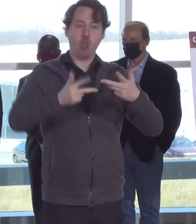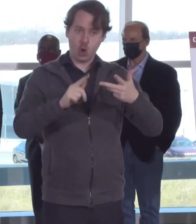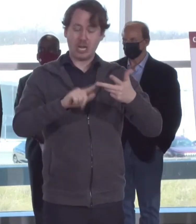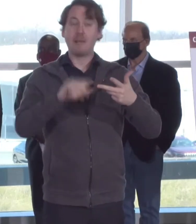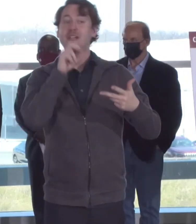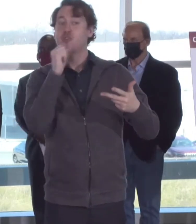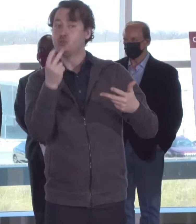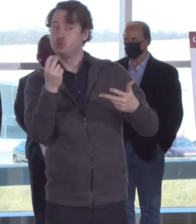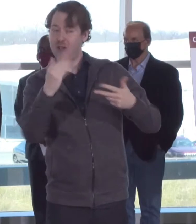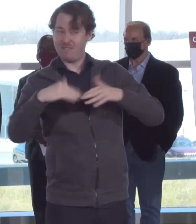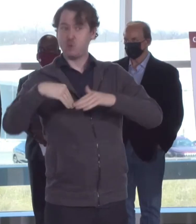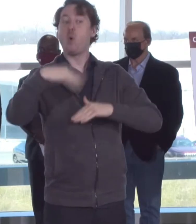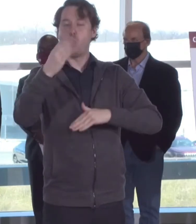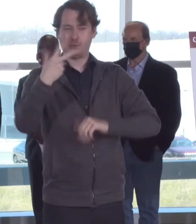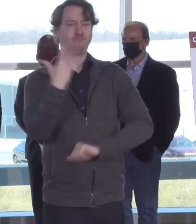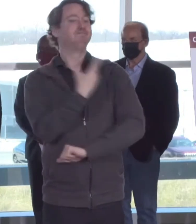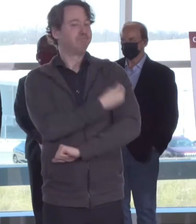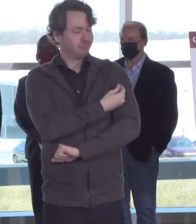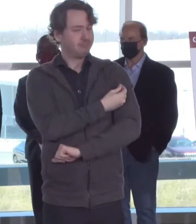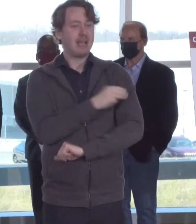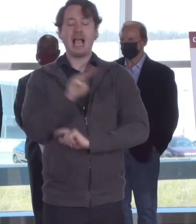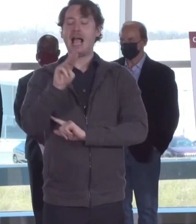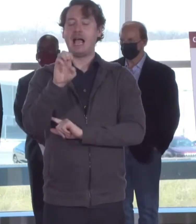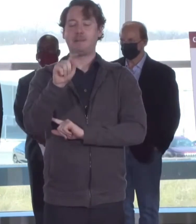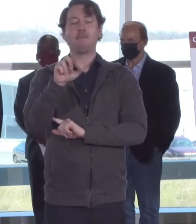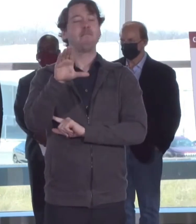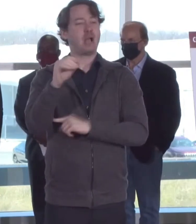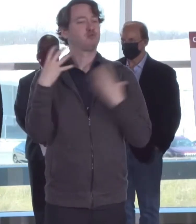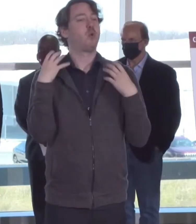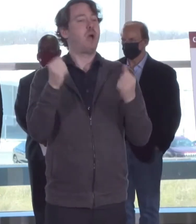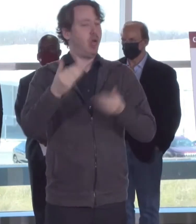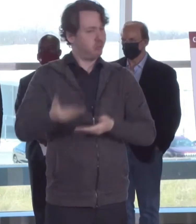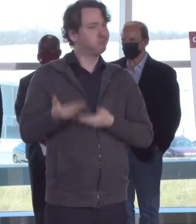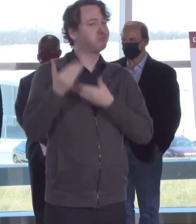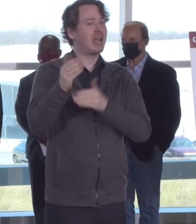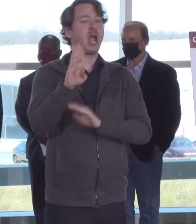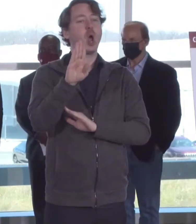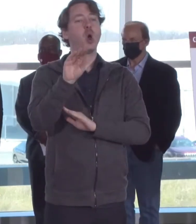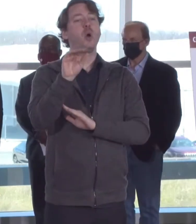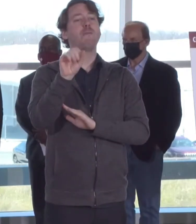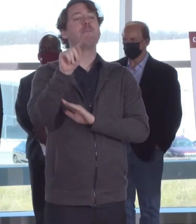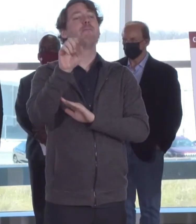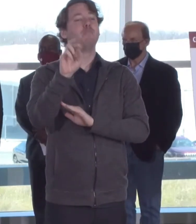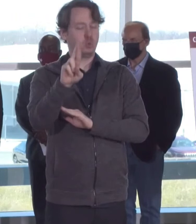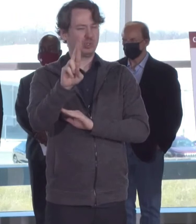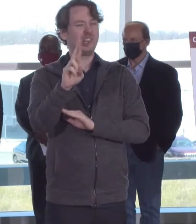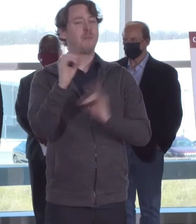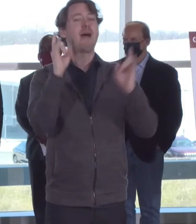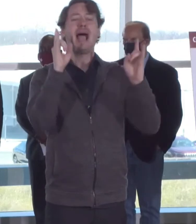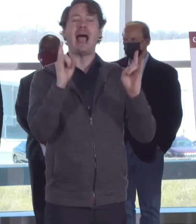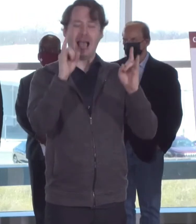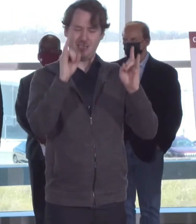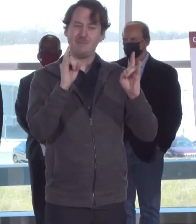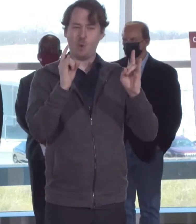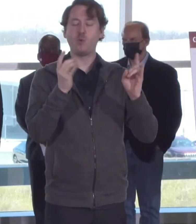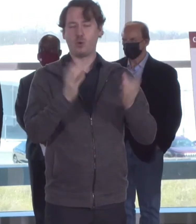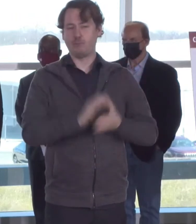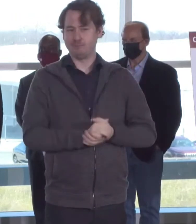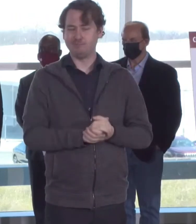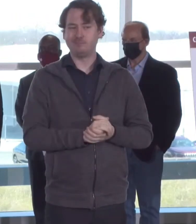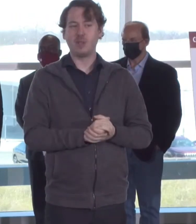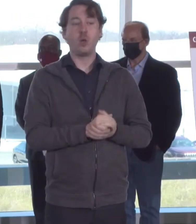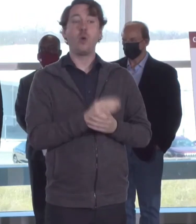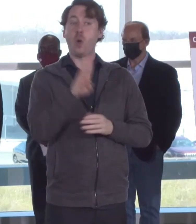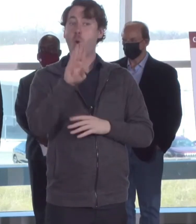older. Metro Health is offering the booster at the Alamo Dome, at the pop-ups. Boosters for this age group